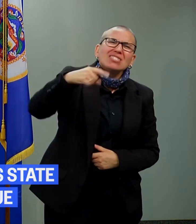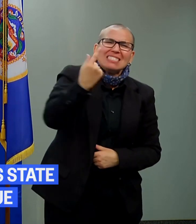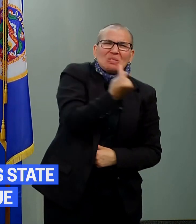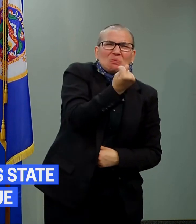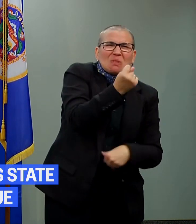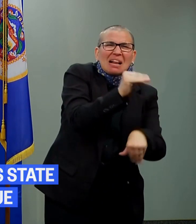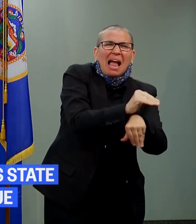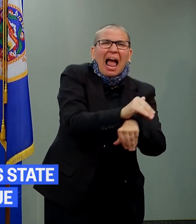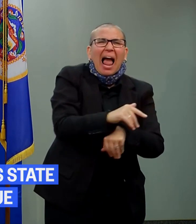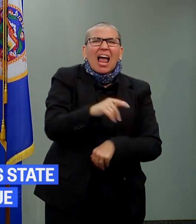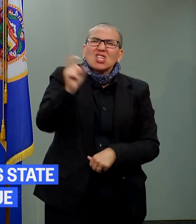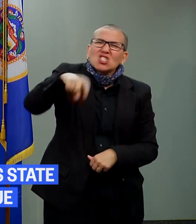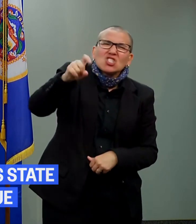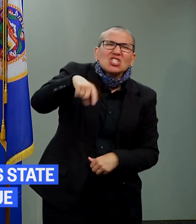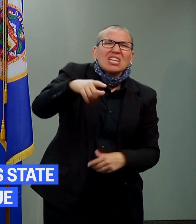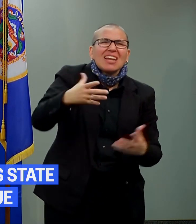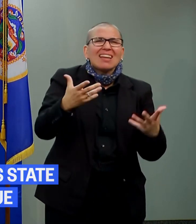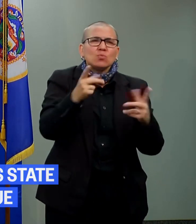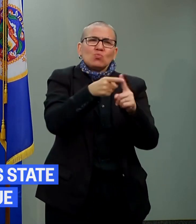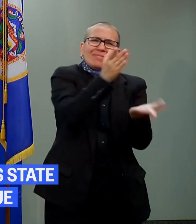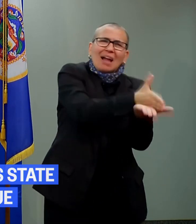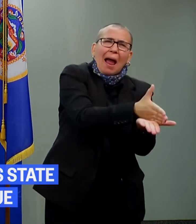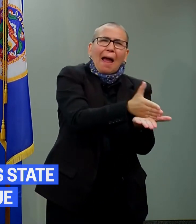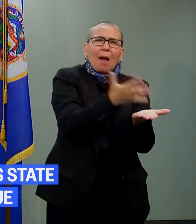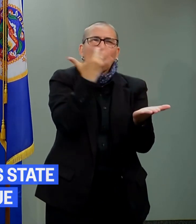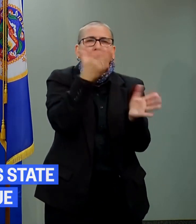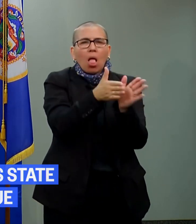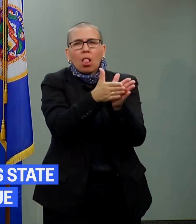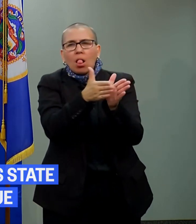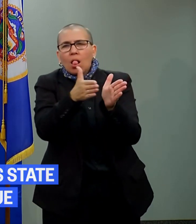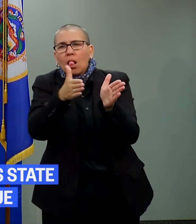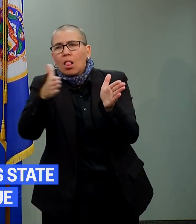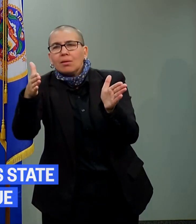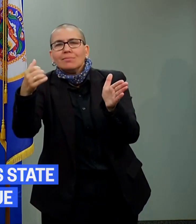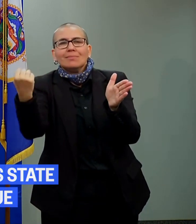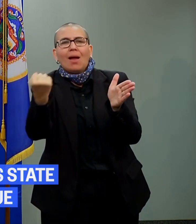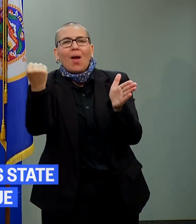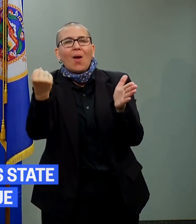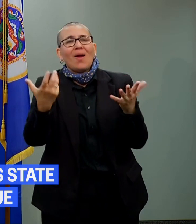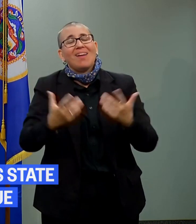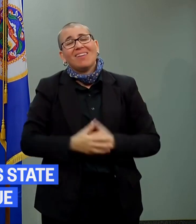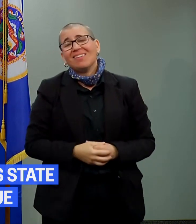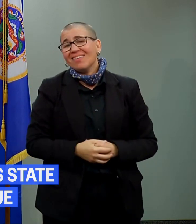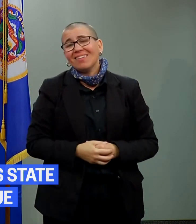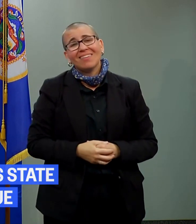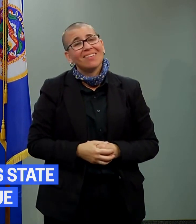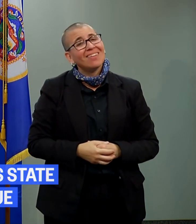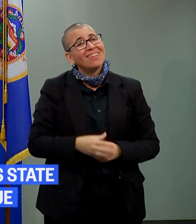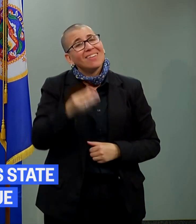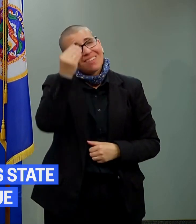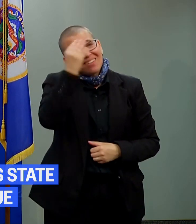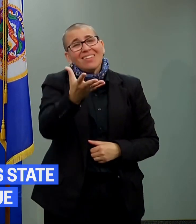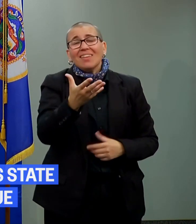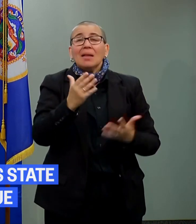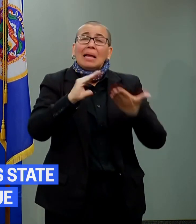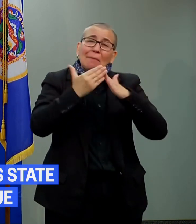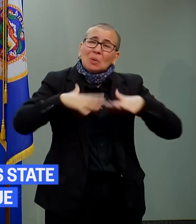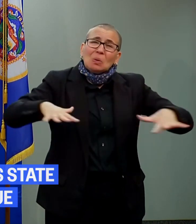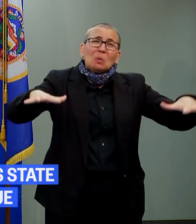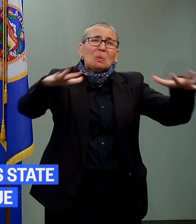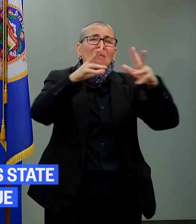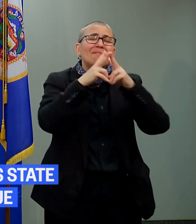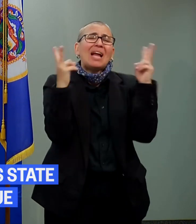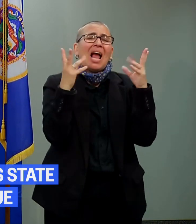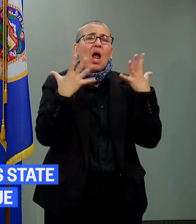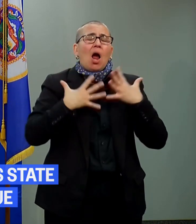force we had out there. There was also the dynamics of a community that is raw, and from law enforcement. Keeping in mind what the spark was